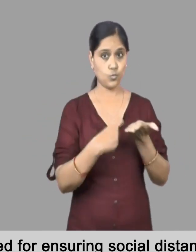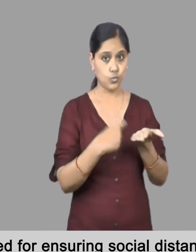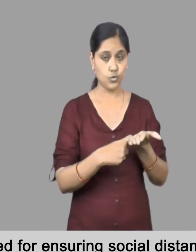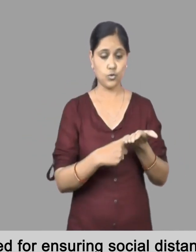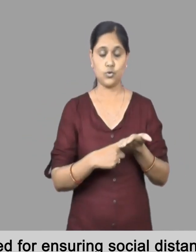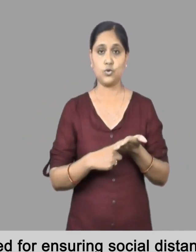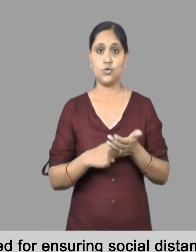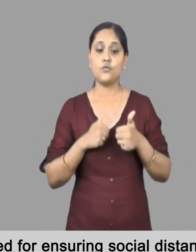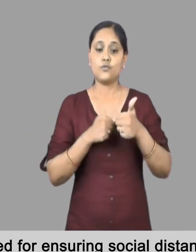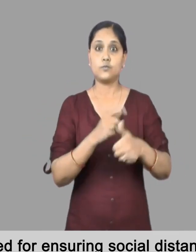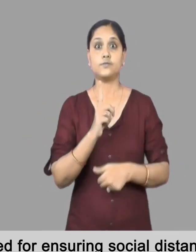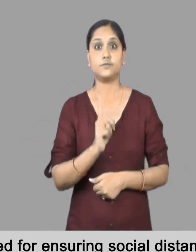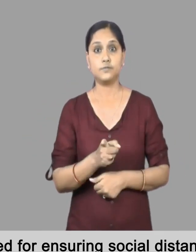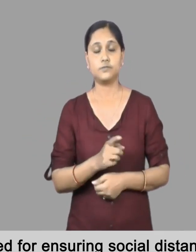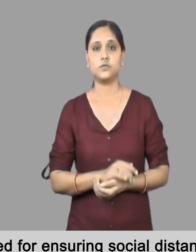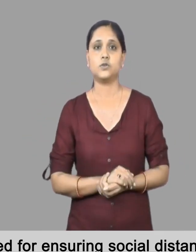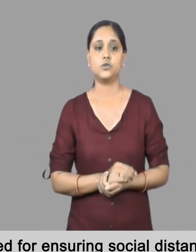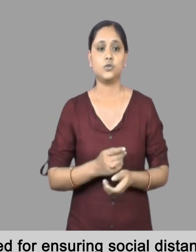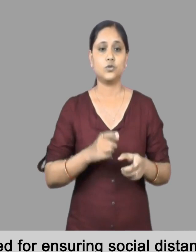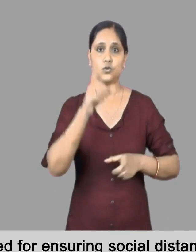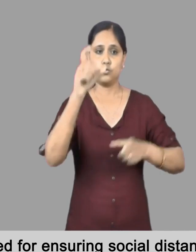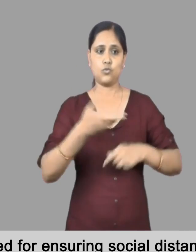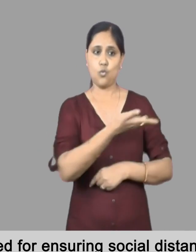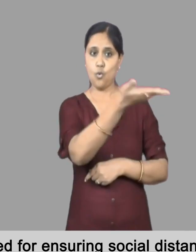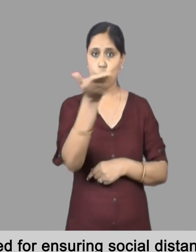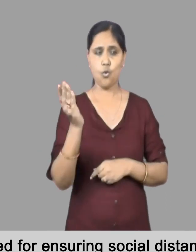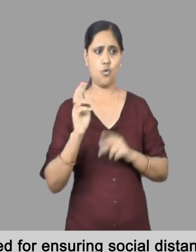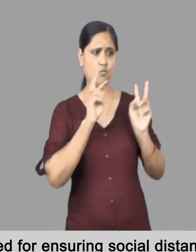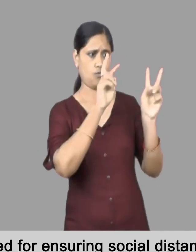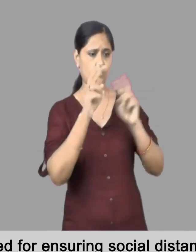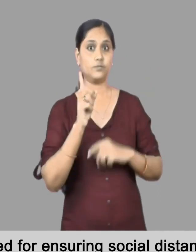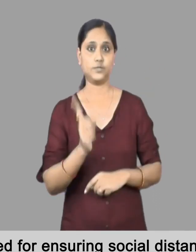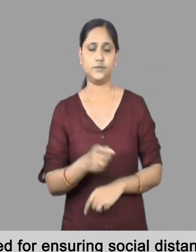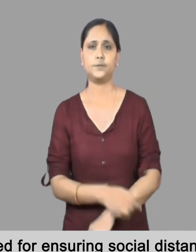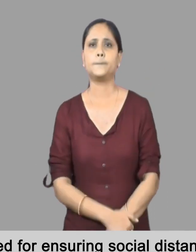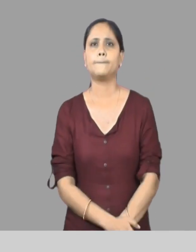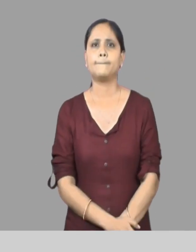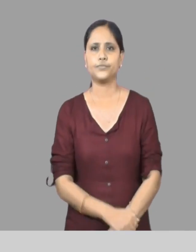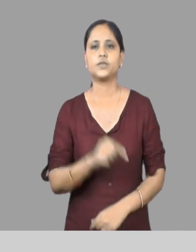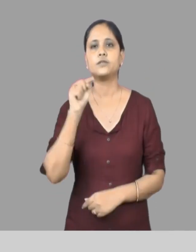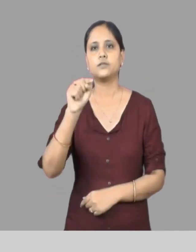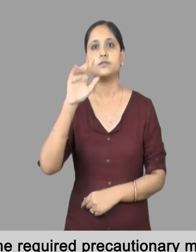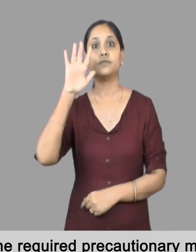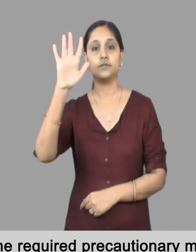manpower to be deployed for ensuring social distancing norms. Point 5.